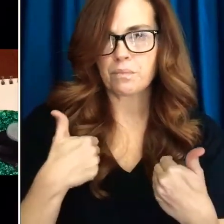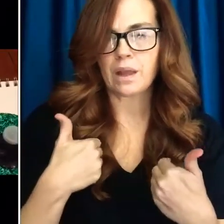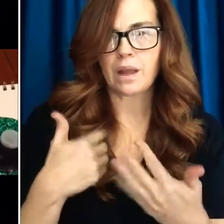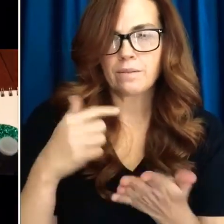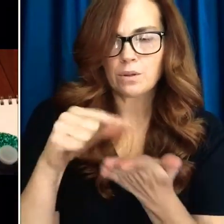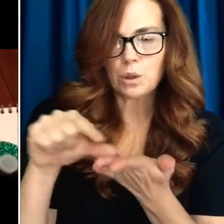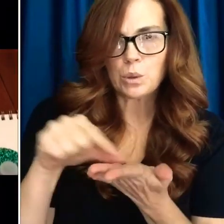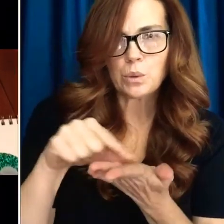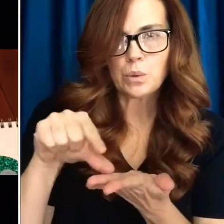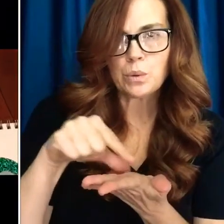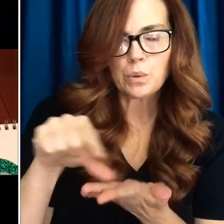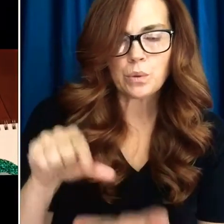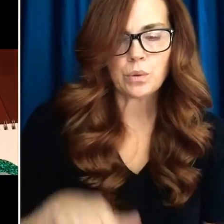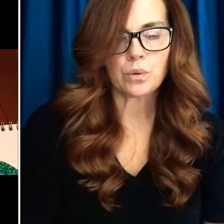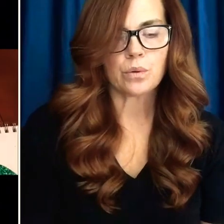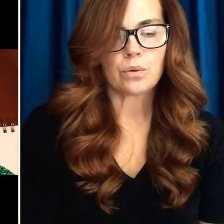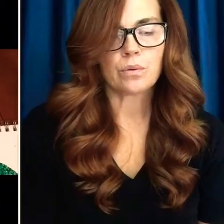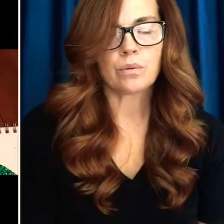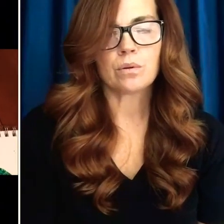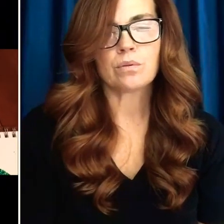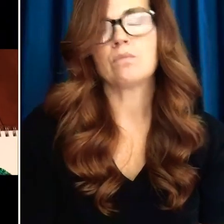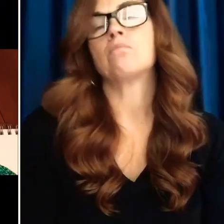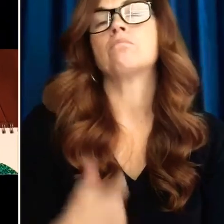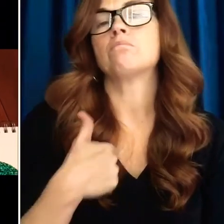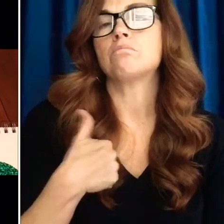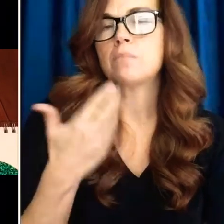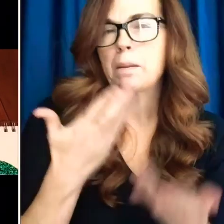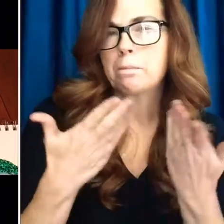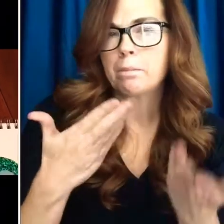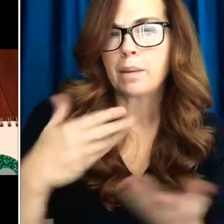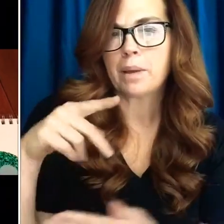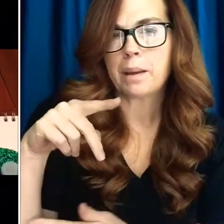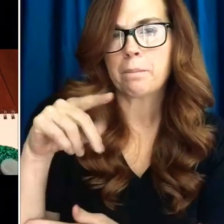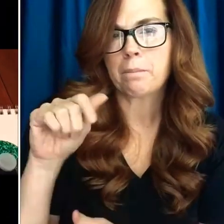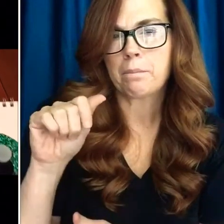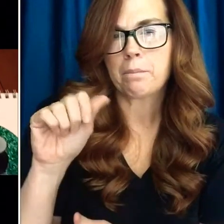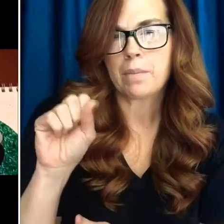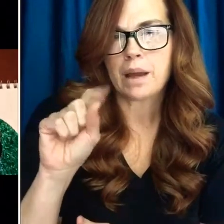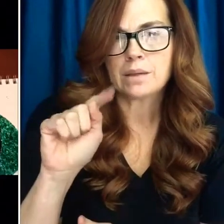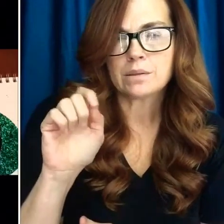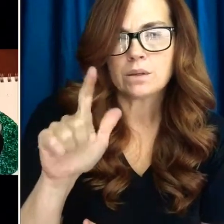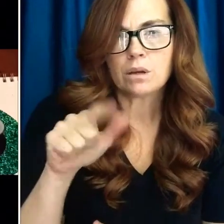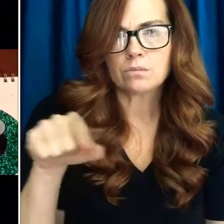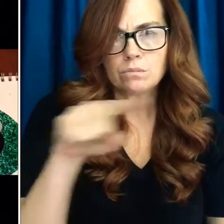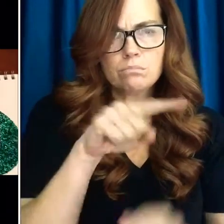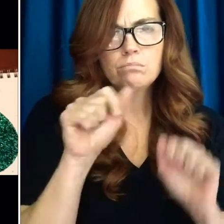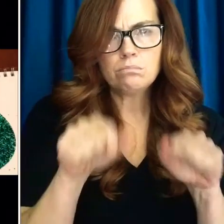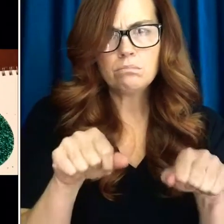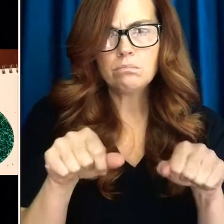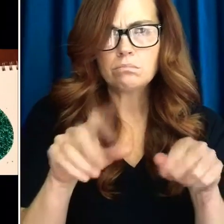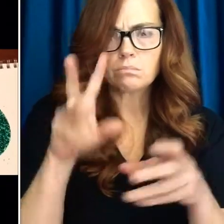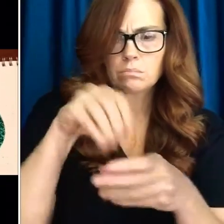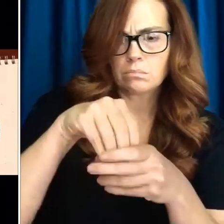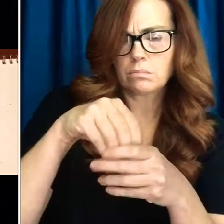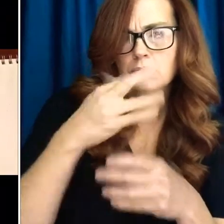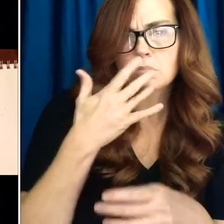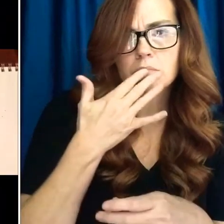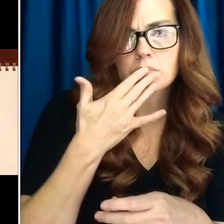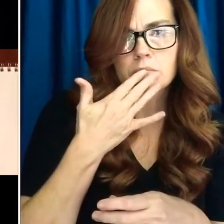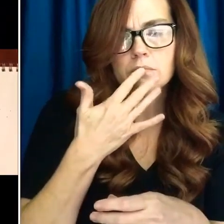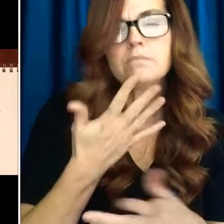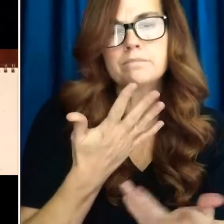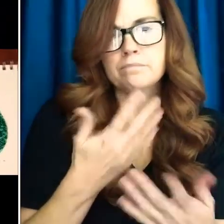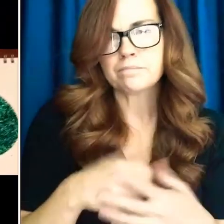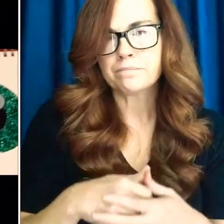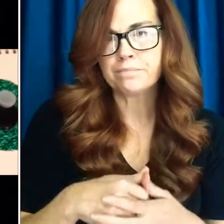over here. I found some pastels to possibly use. You guys can use color if you want. Just make sure I can see